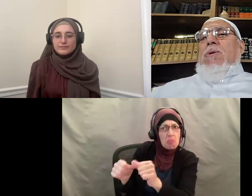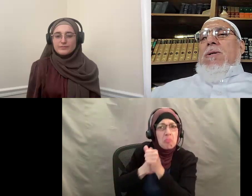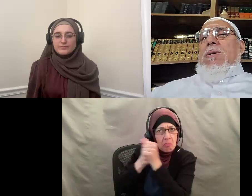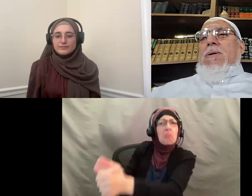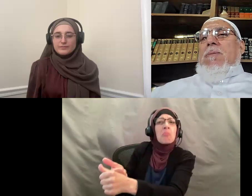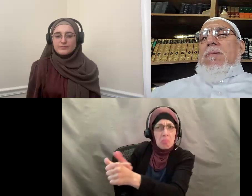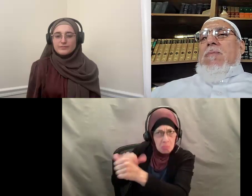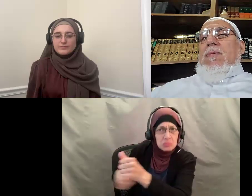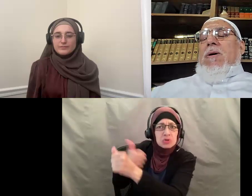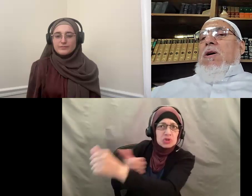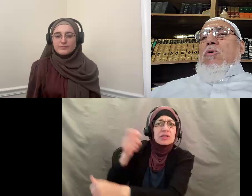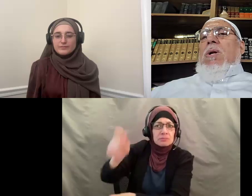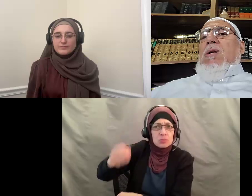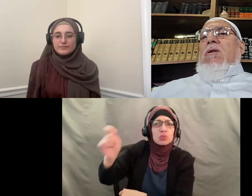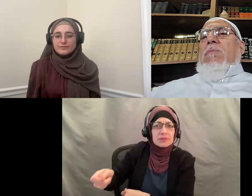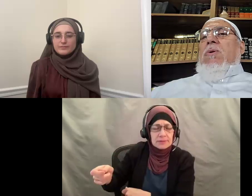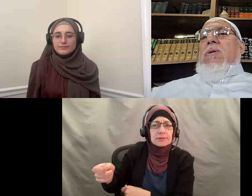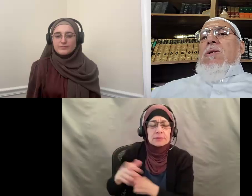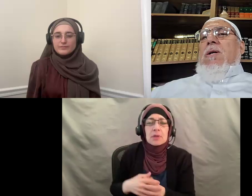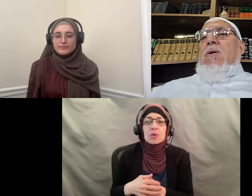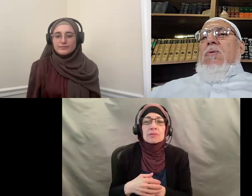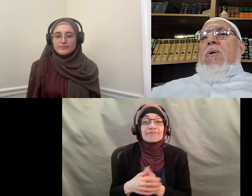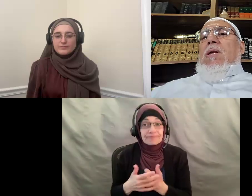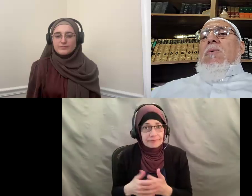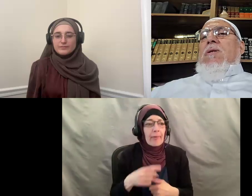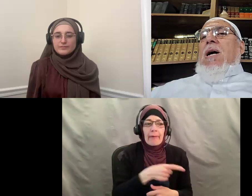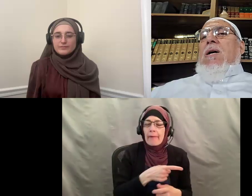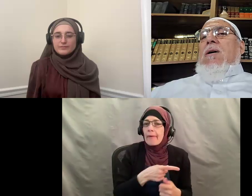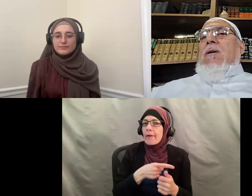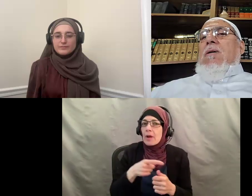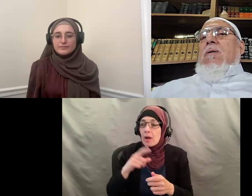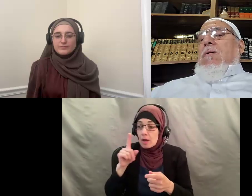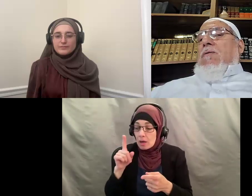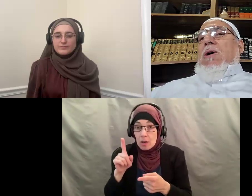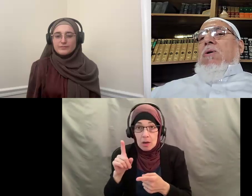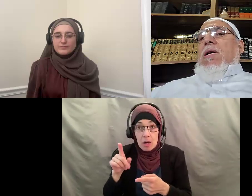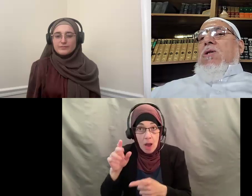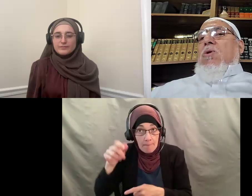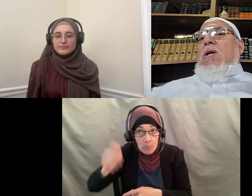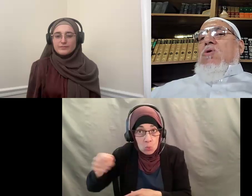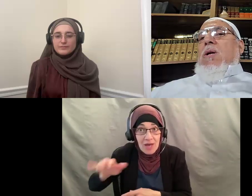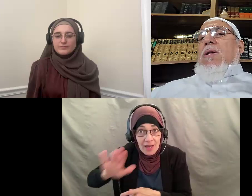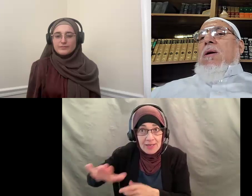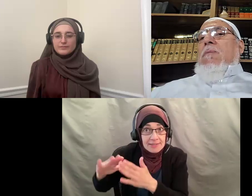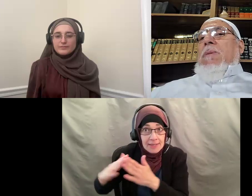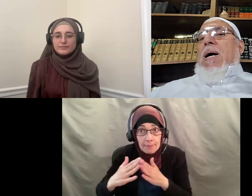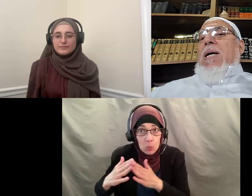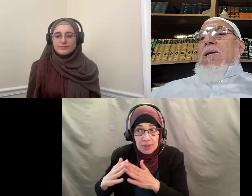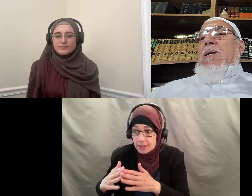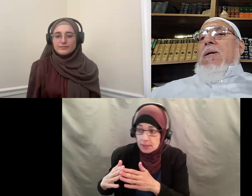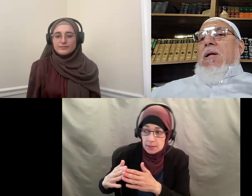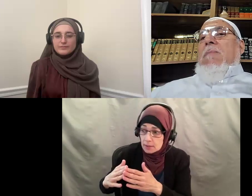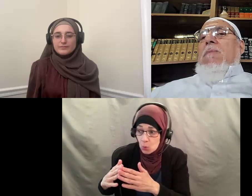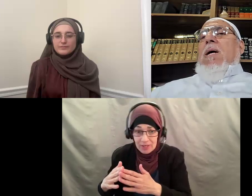with Moses. The community of Moses, when they were stuck, Pharaoh and his soldiers were there